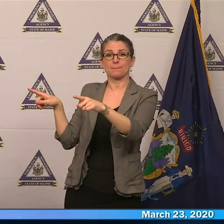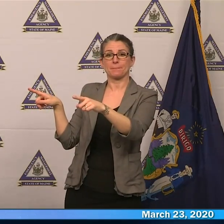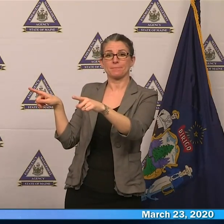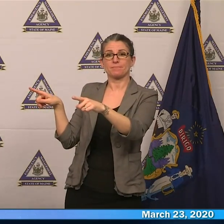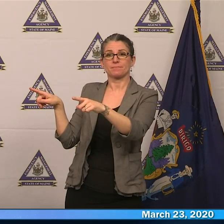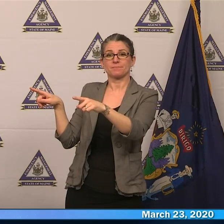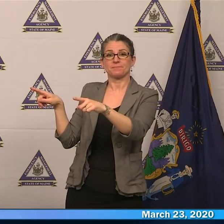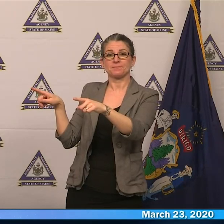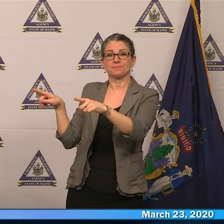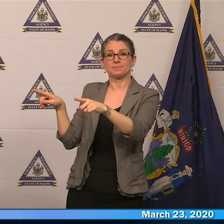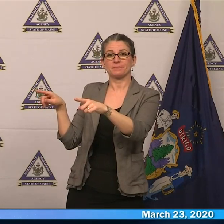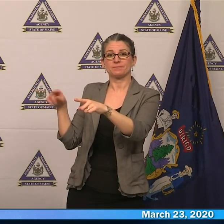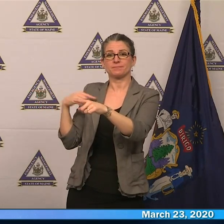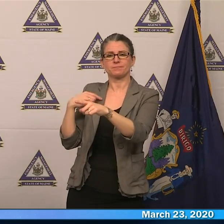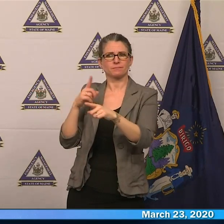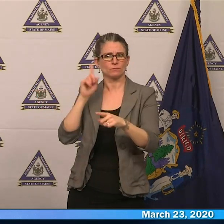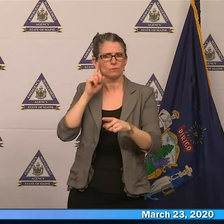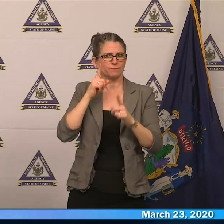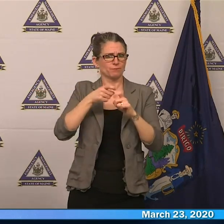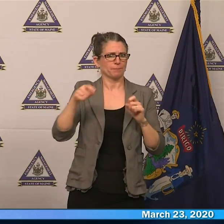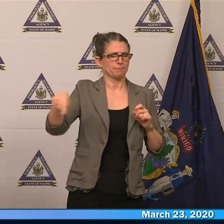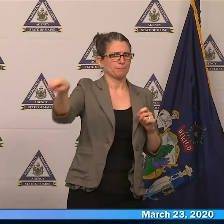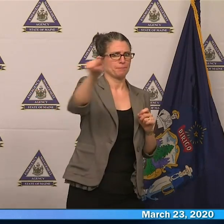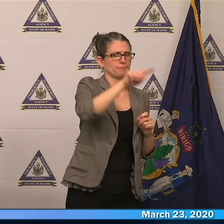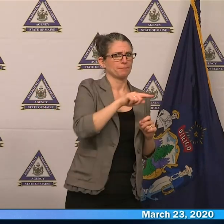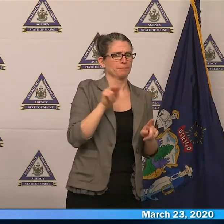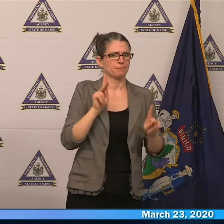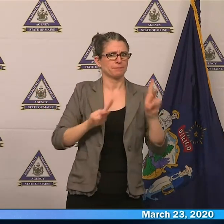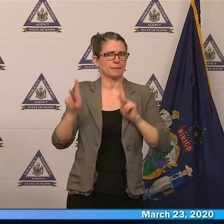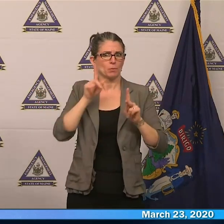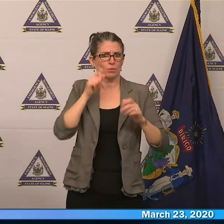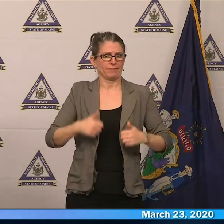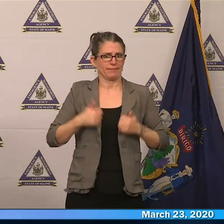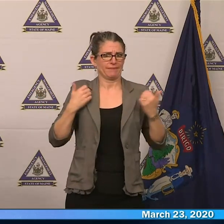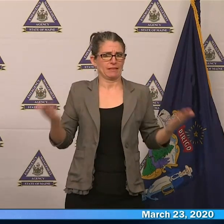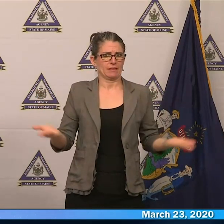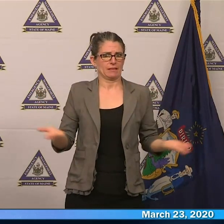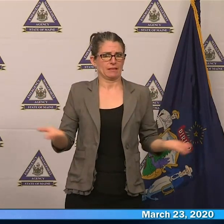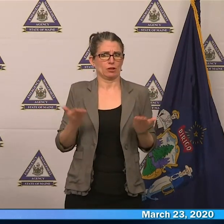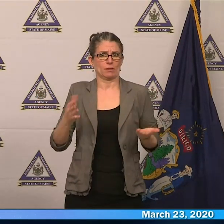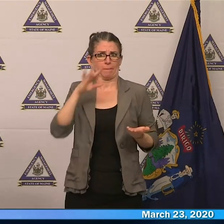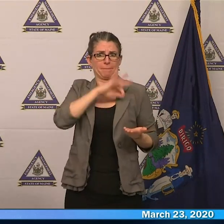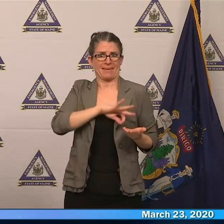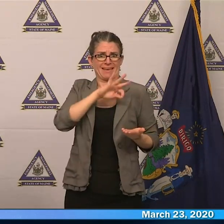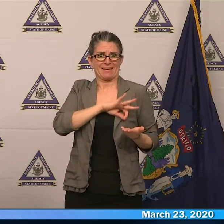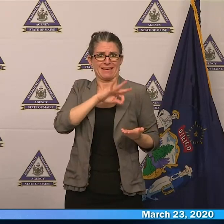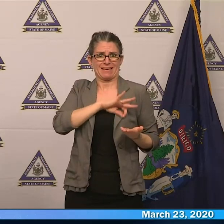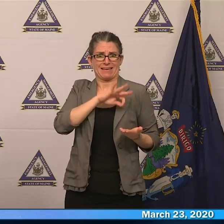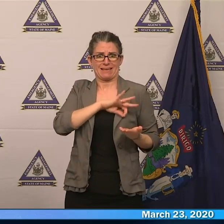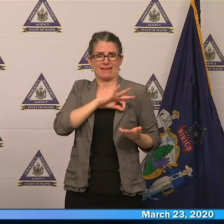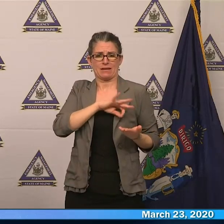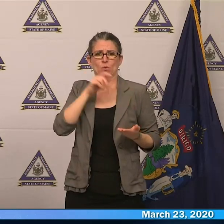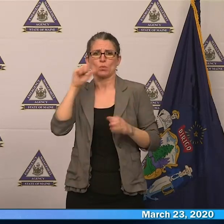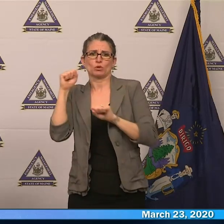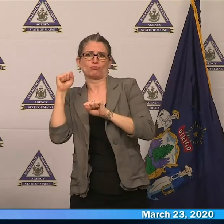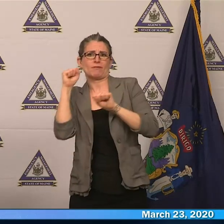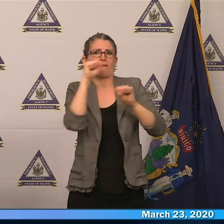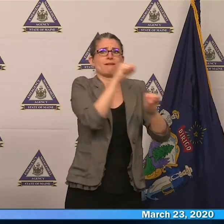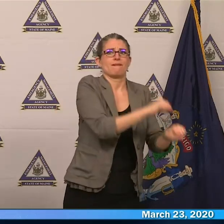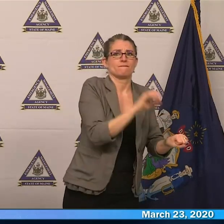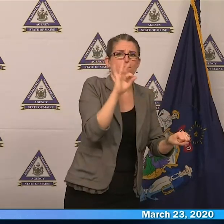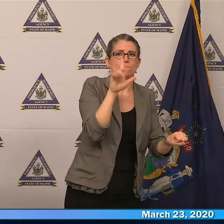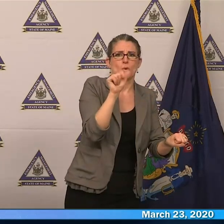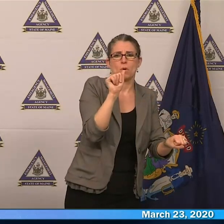of people who are Maine residents go south in the winter, so follow up to that question, are coming home early. Should